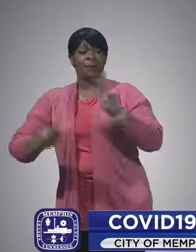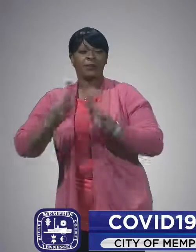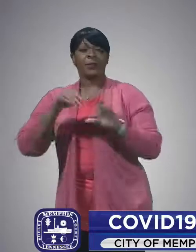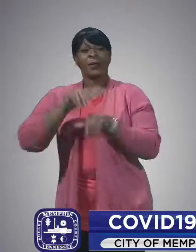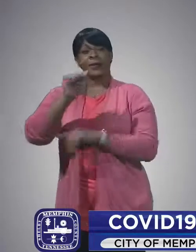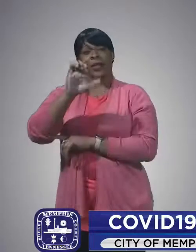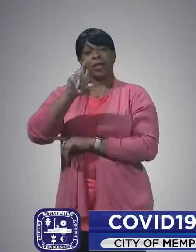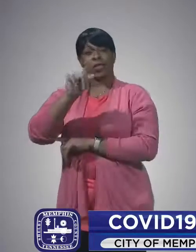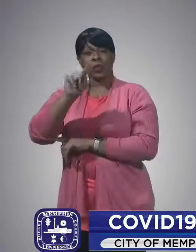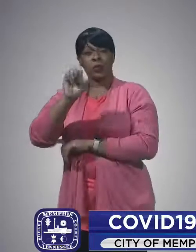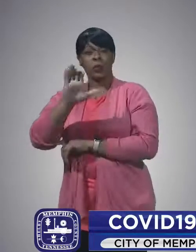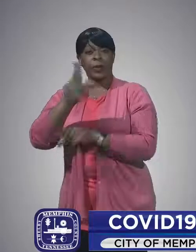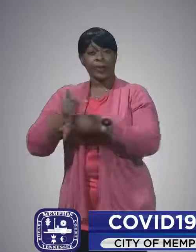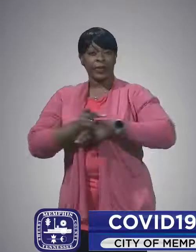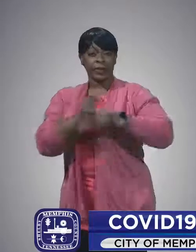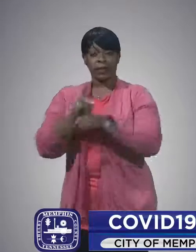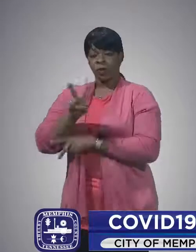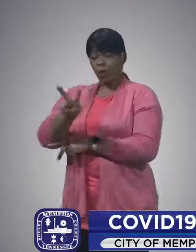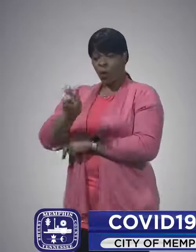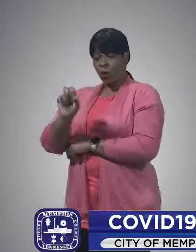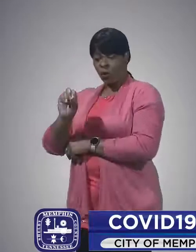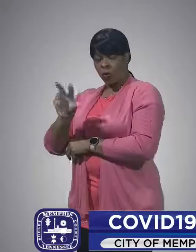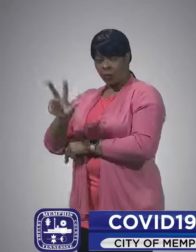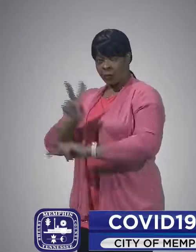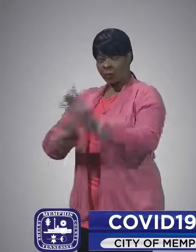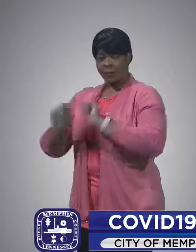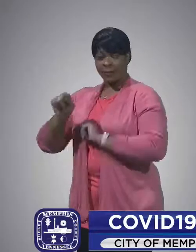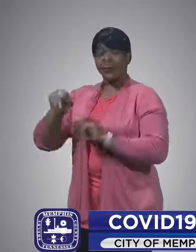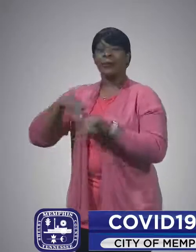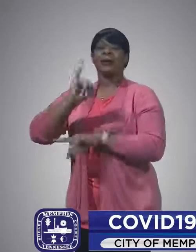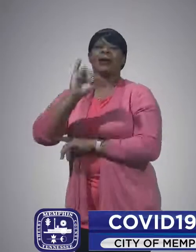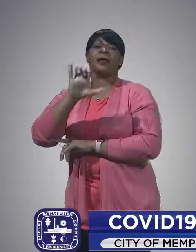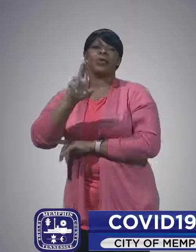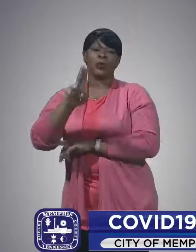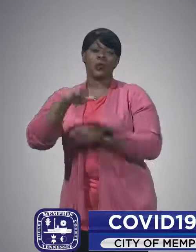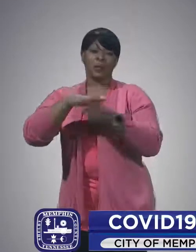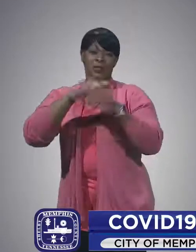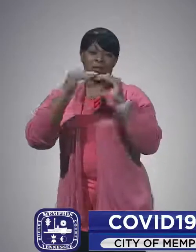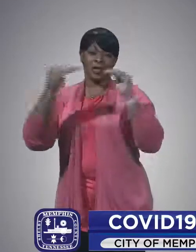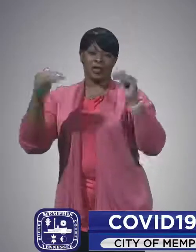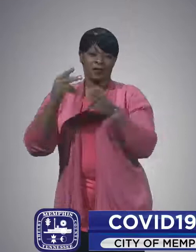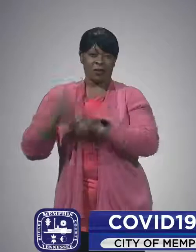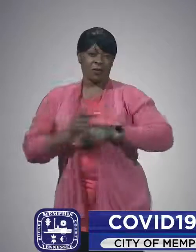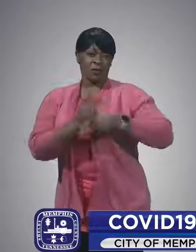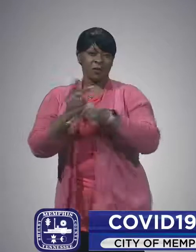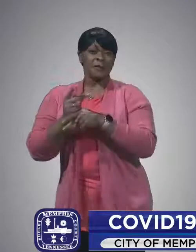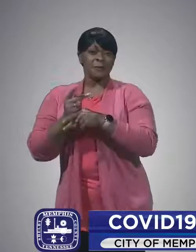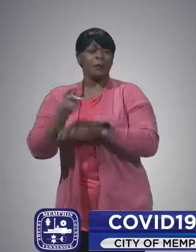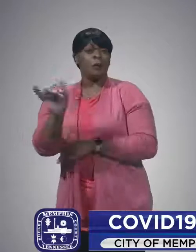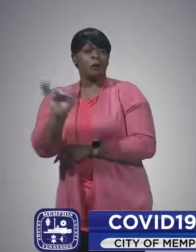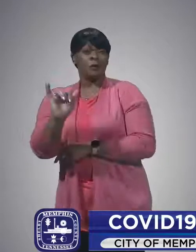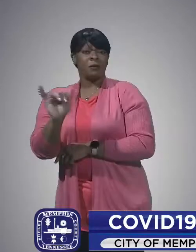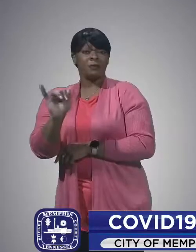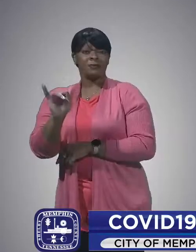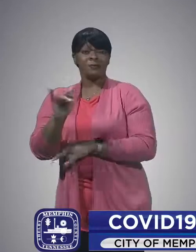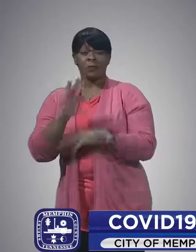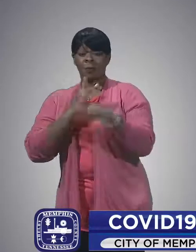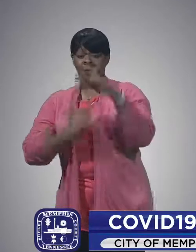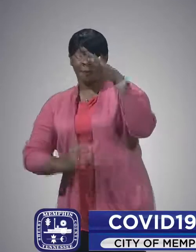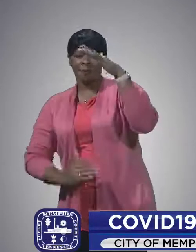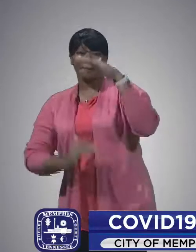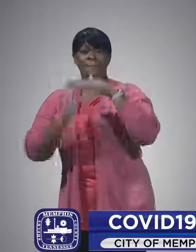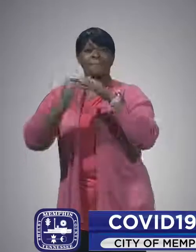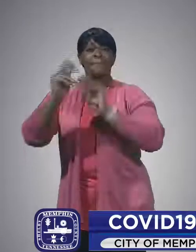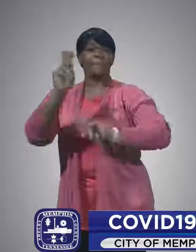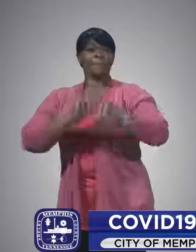acute care, and 203 people in ICU level of care, and also the highest level